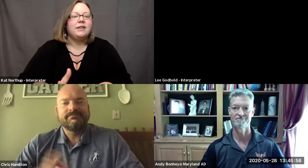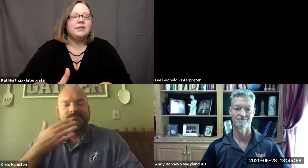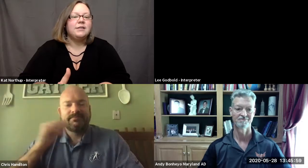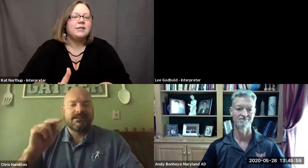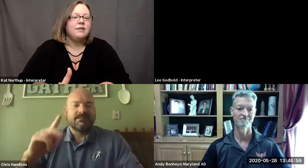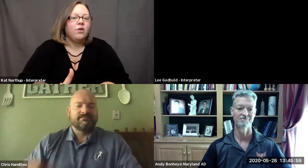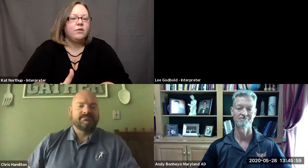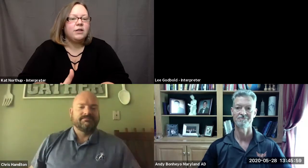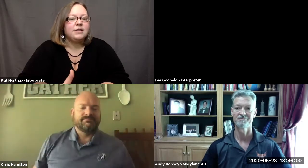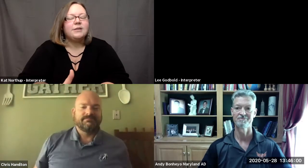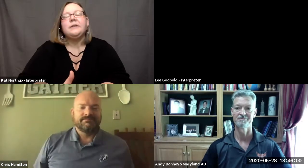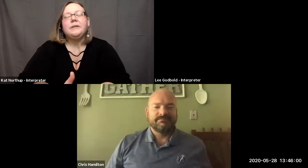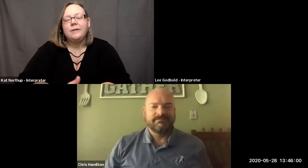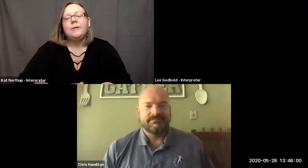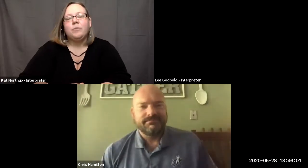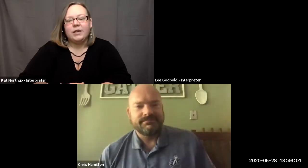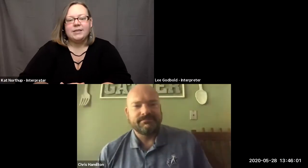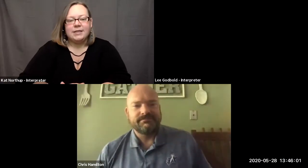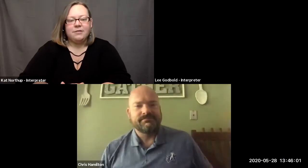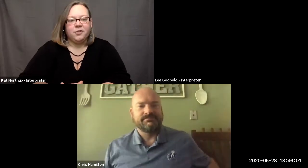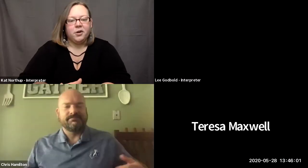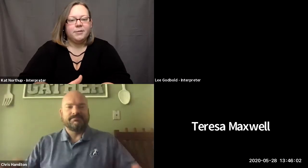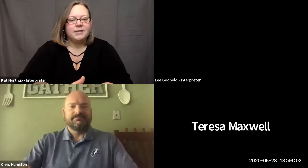facets involved in this. Thanks, Andy, for your comments.